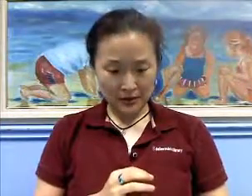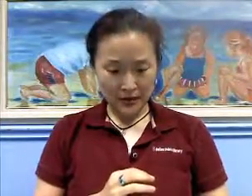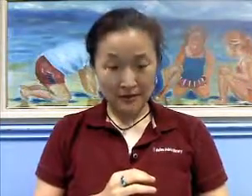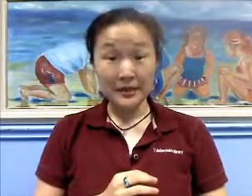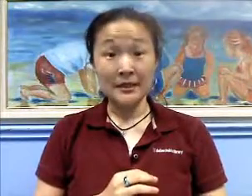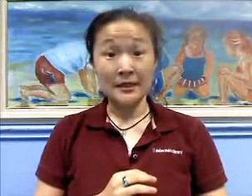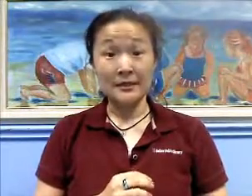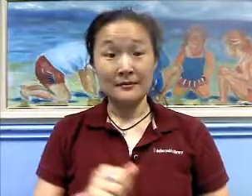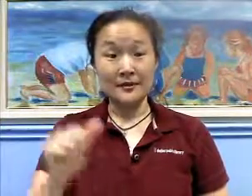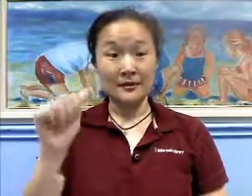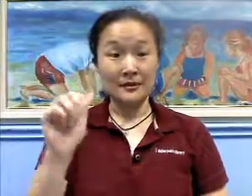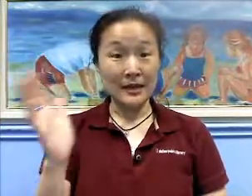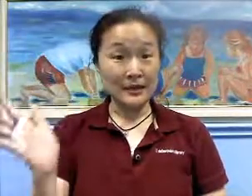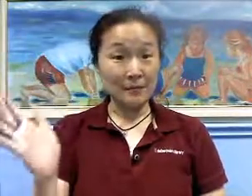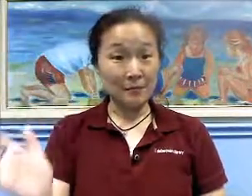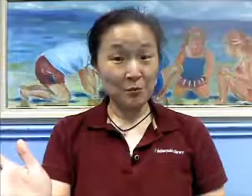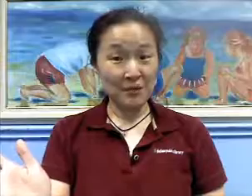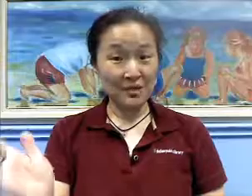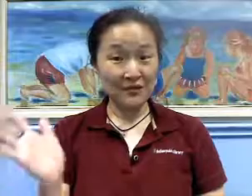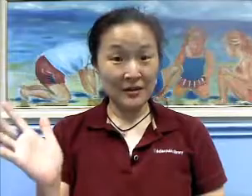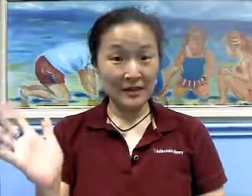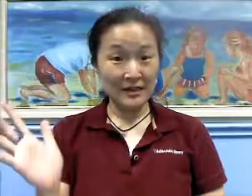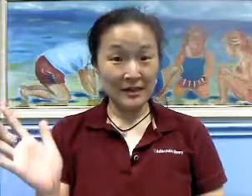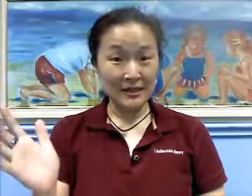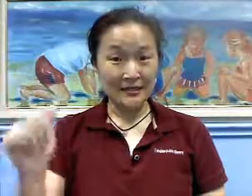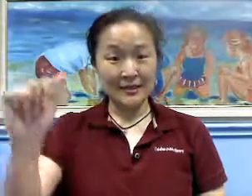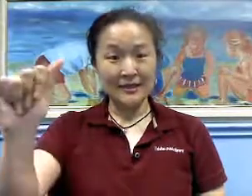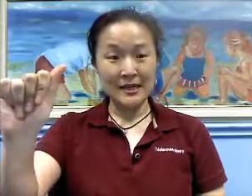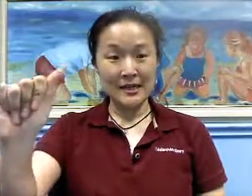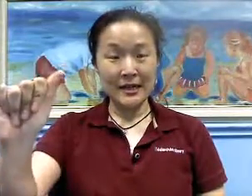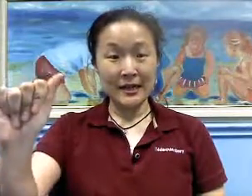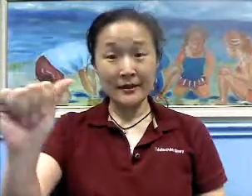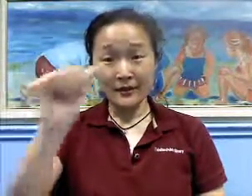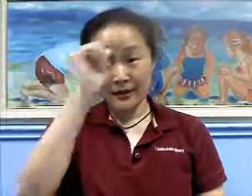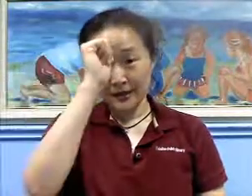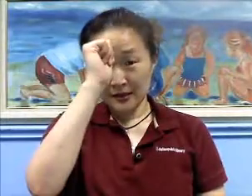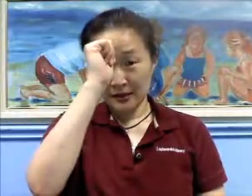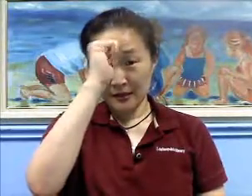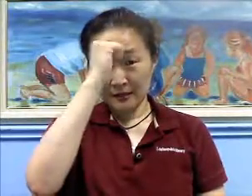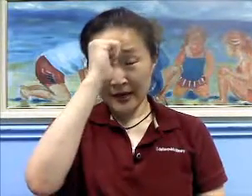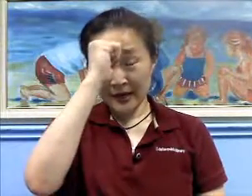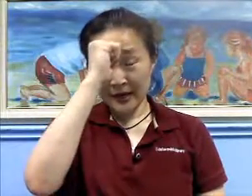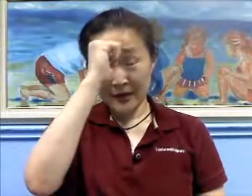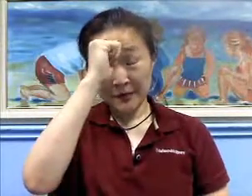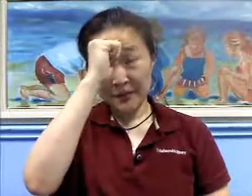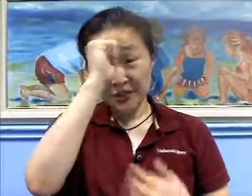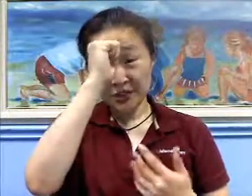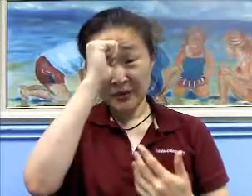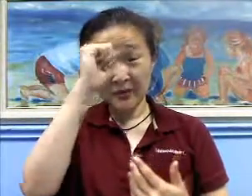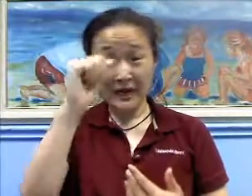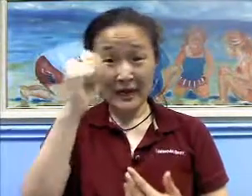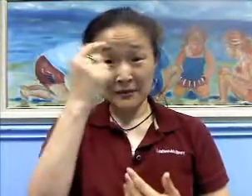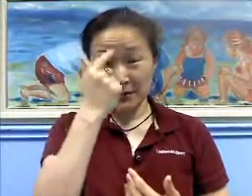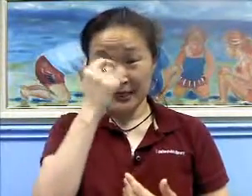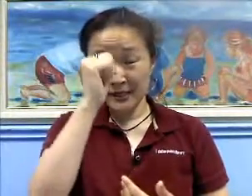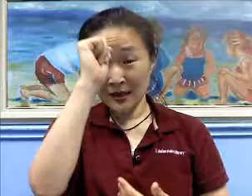have? Indian. So as in person from India. Take an A and circle right here, like many Hindu people have, the red dot,